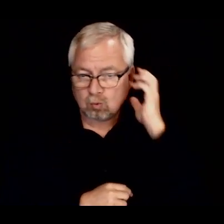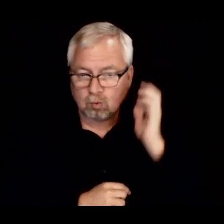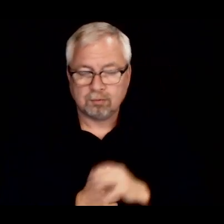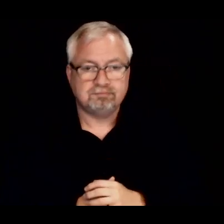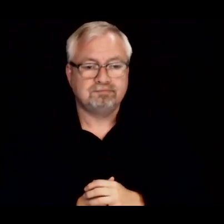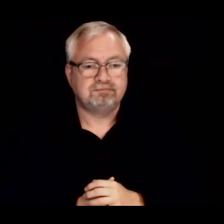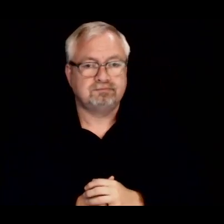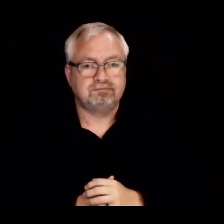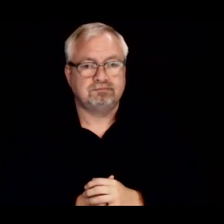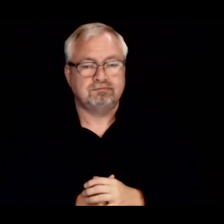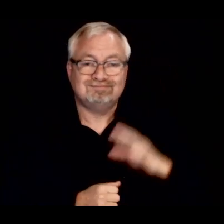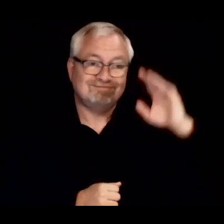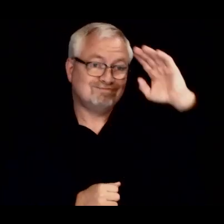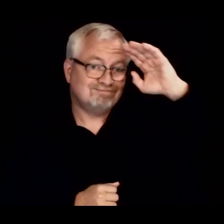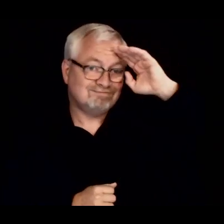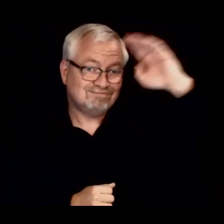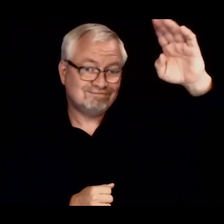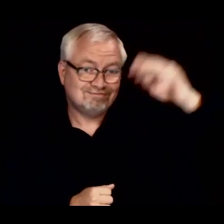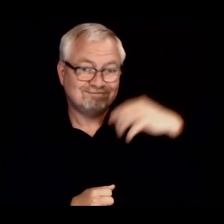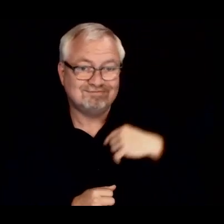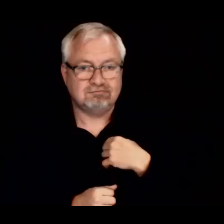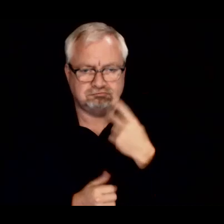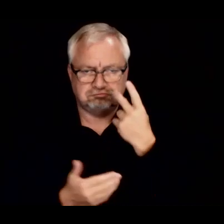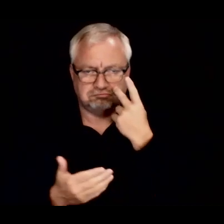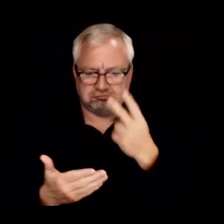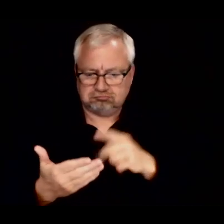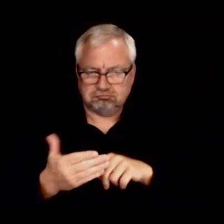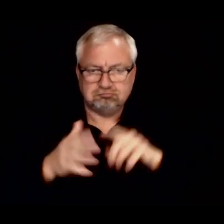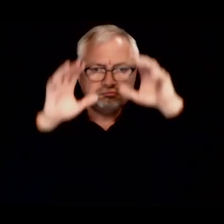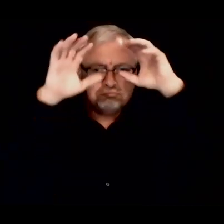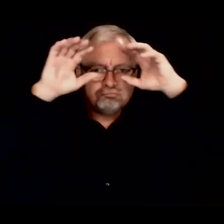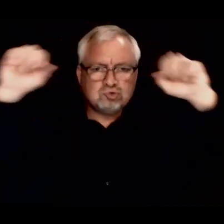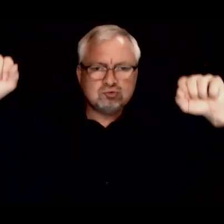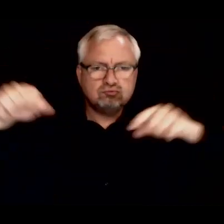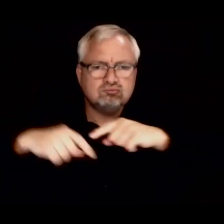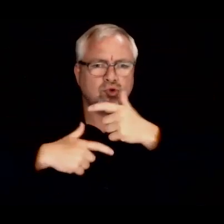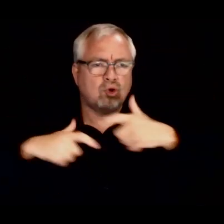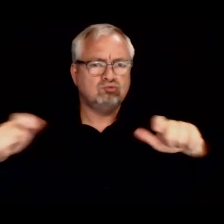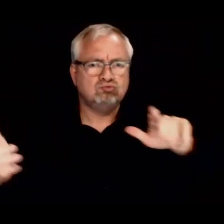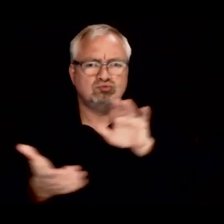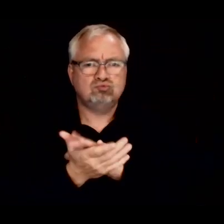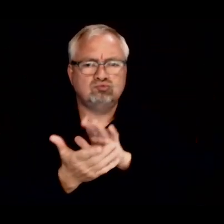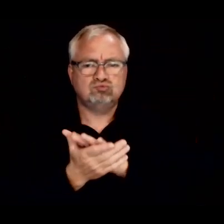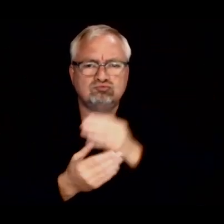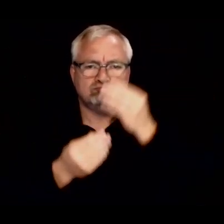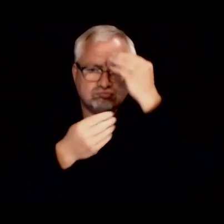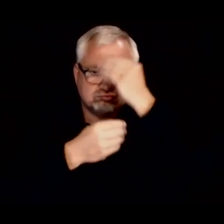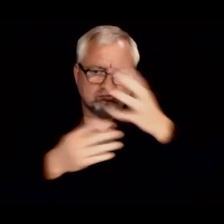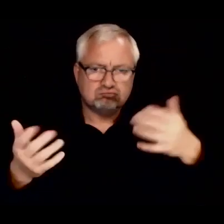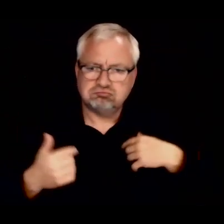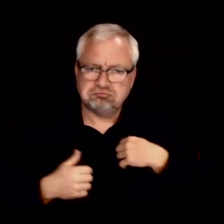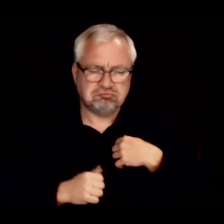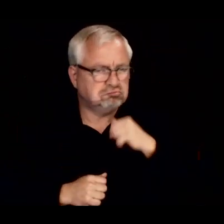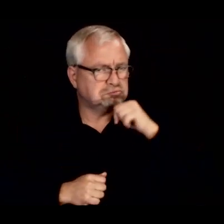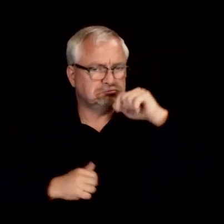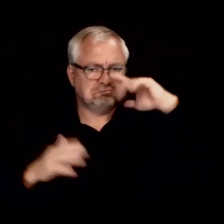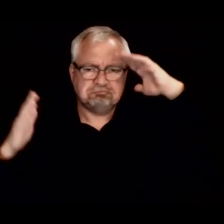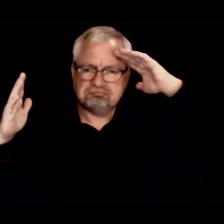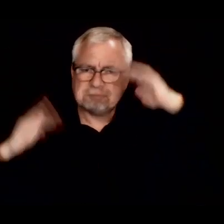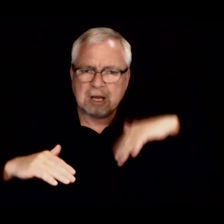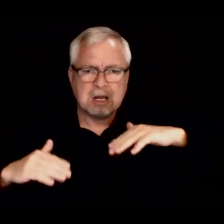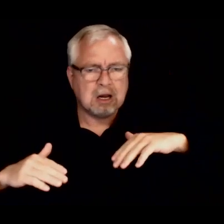I saw a message from a superintendent of a large school district today to parents that they don't expect clear guidance from the Walz administration until